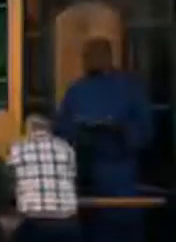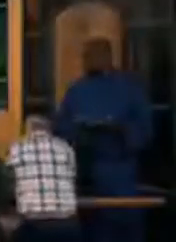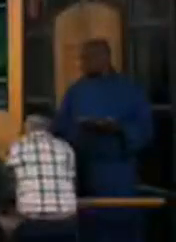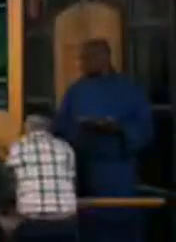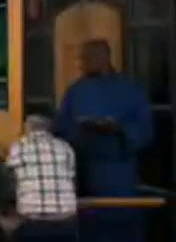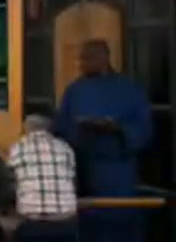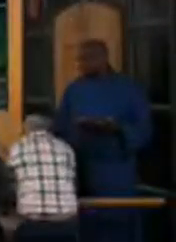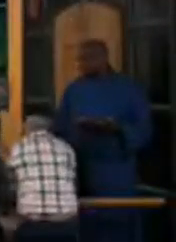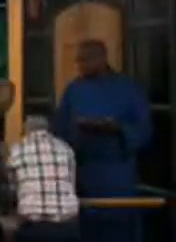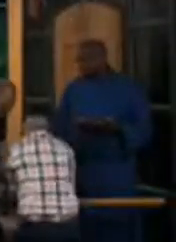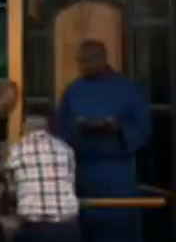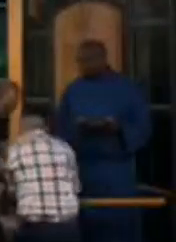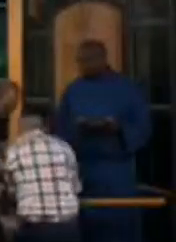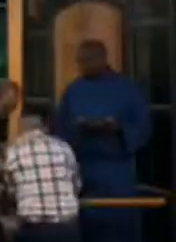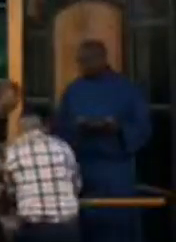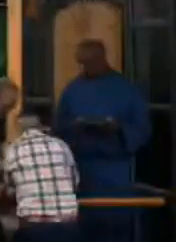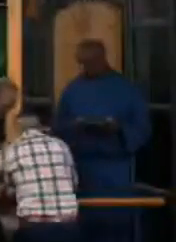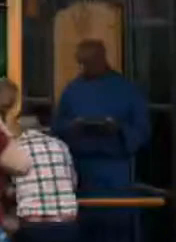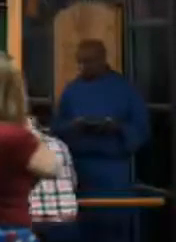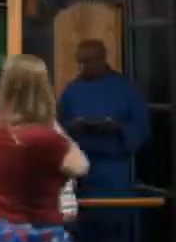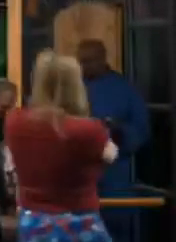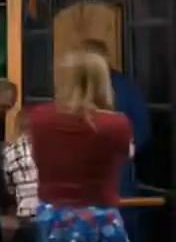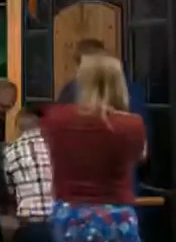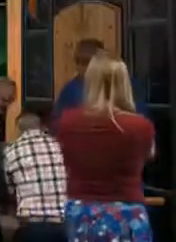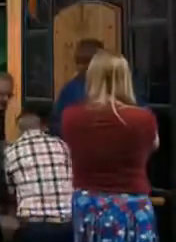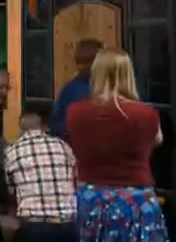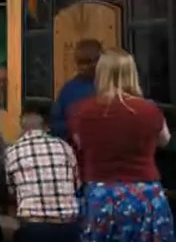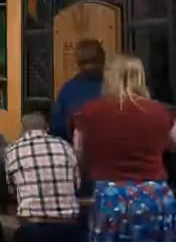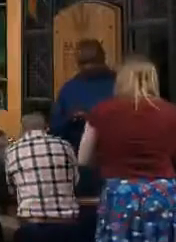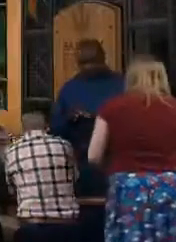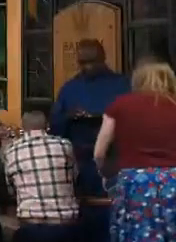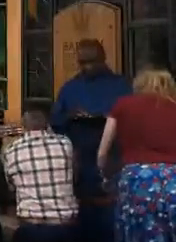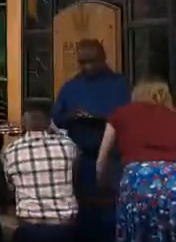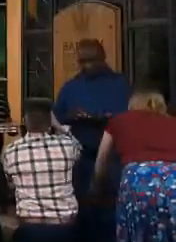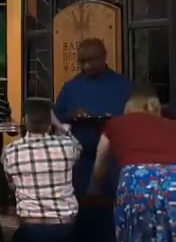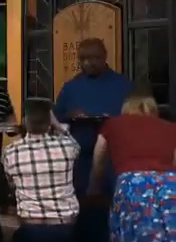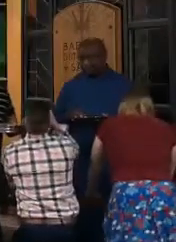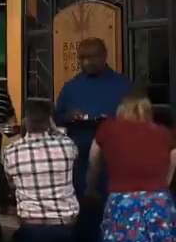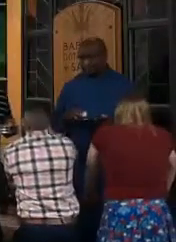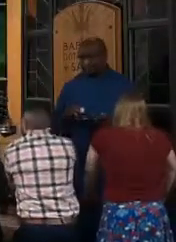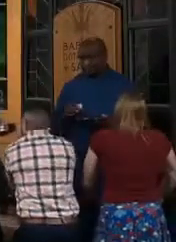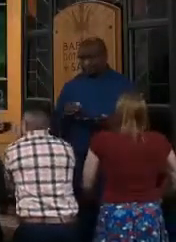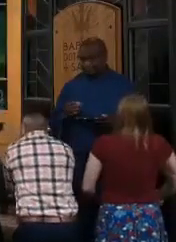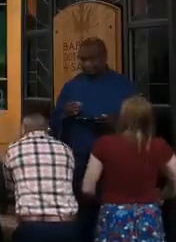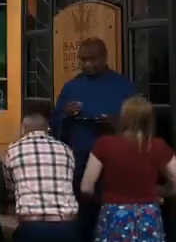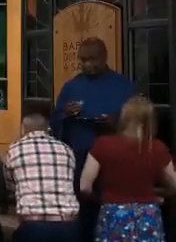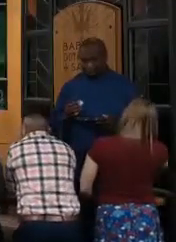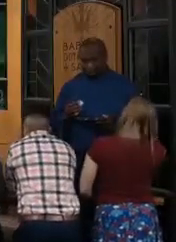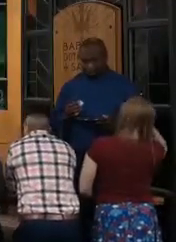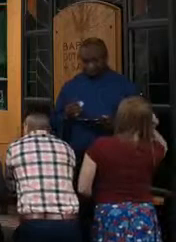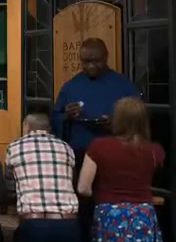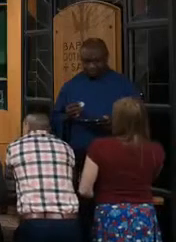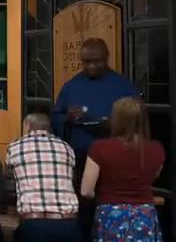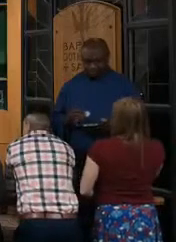I tell you, this is a hard crowd, Abby. I need your help. They're a hard crowd. Guess